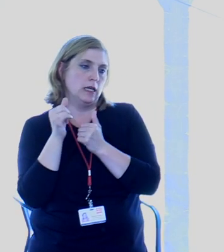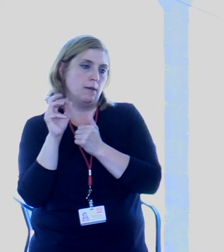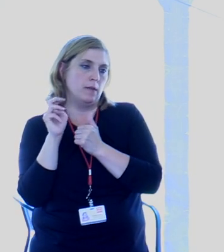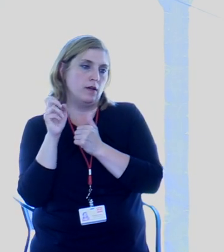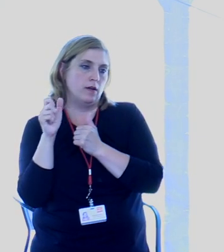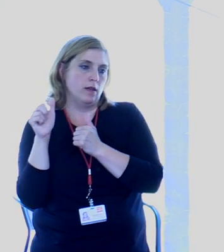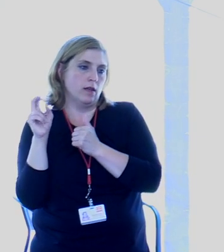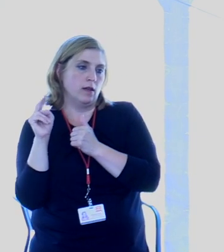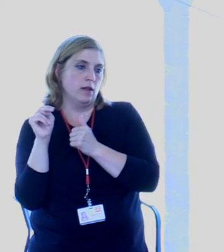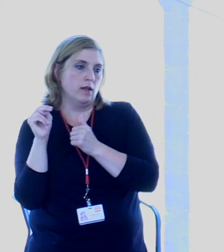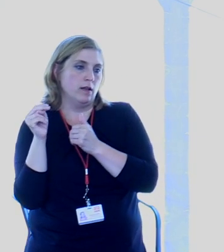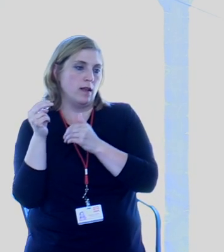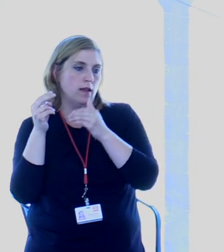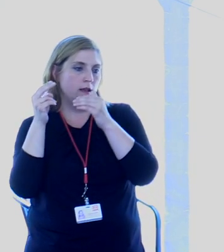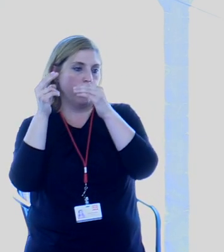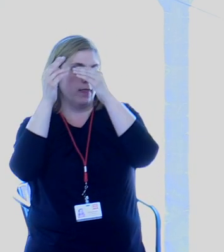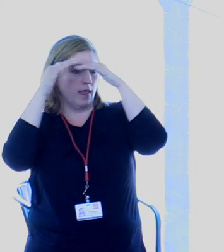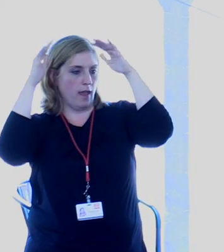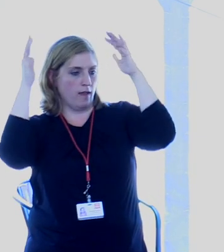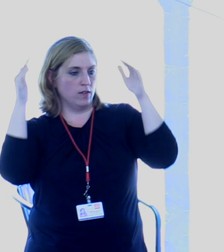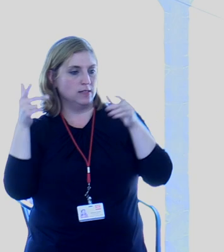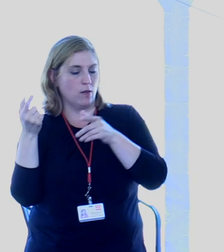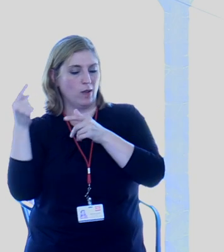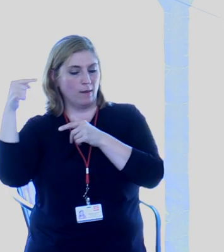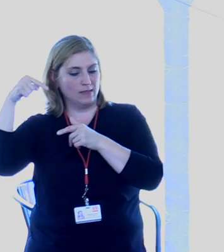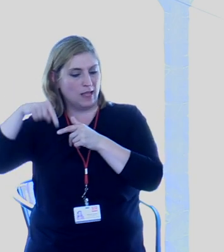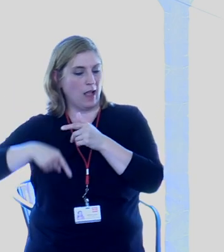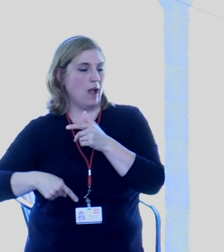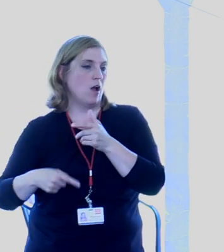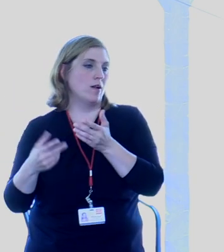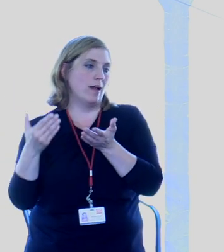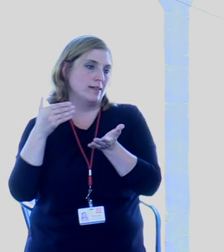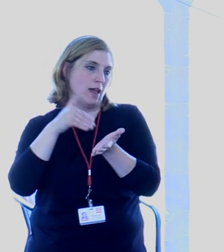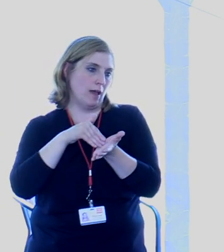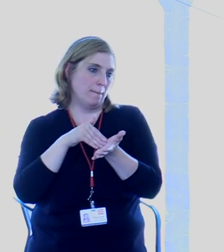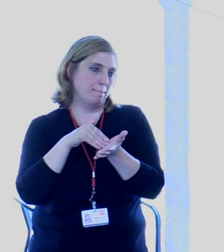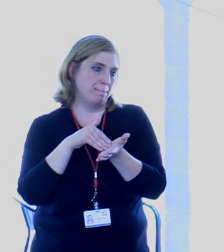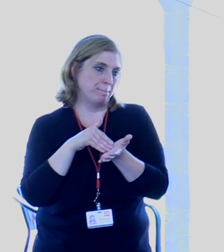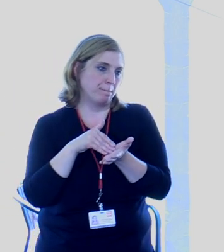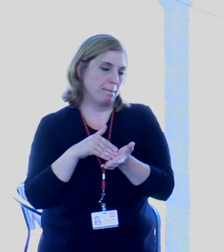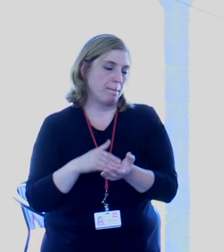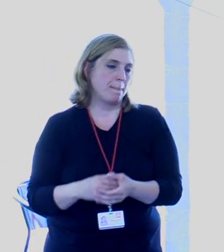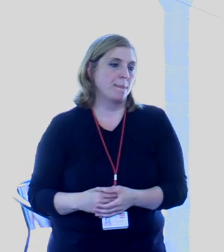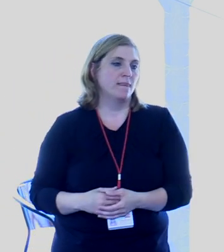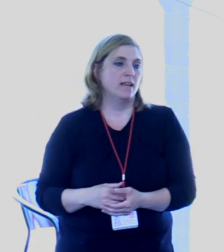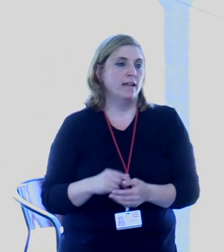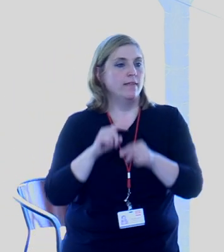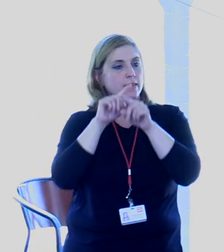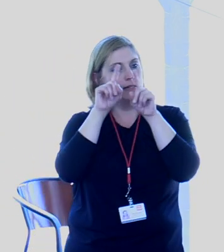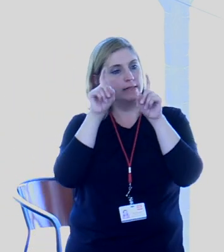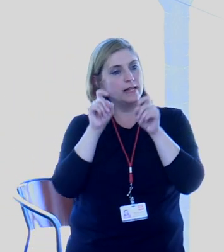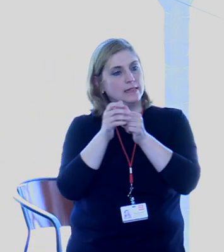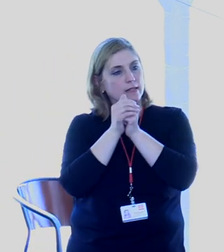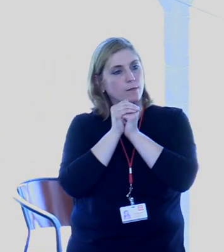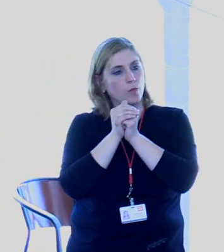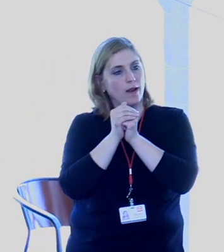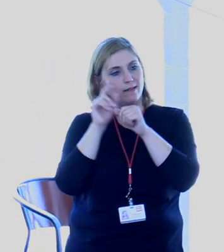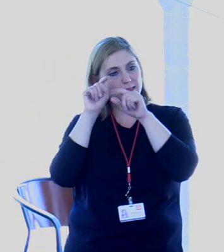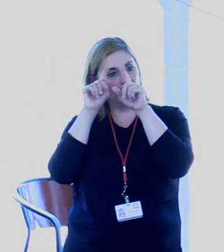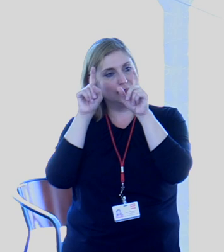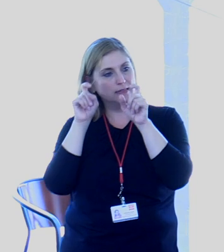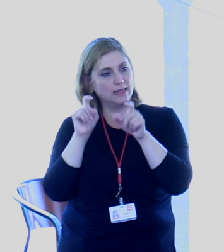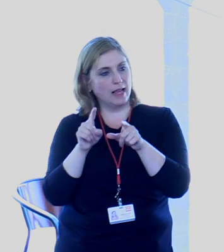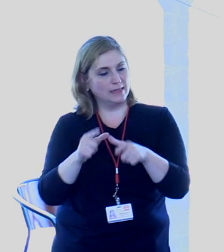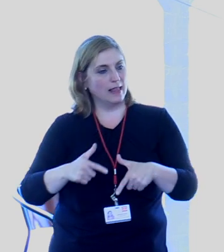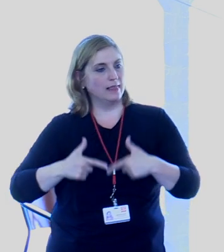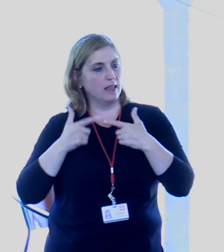empyrean angelic heavens, but then we sink back down again, okay? The test of prayer is a test